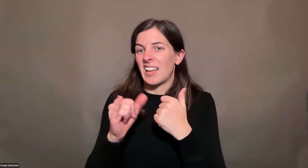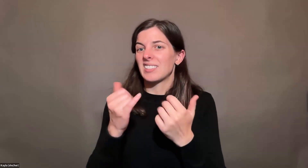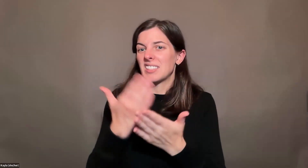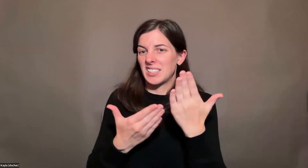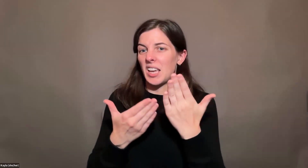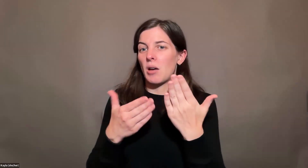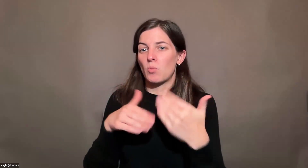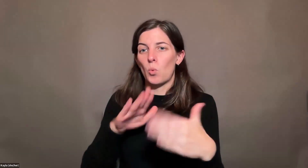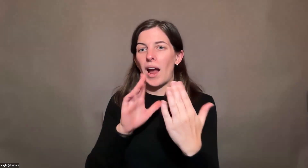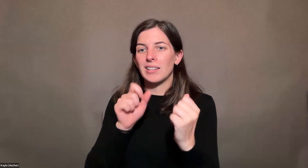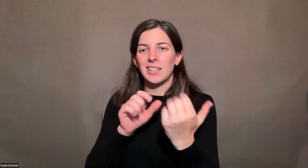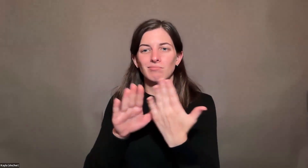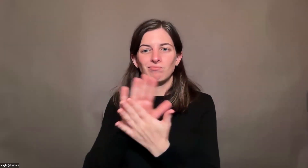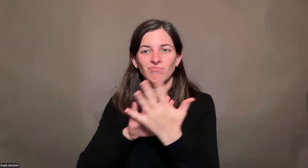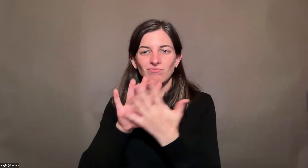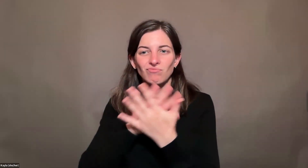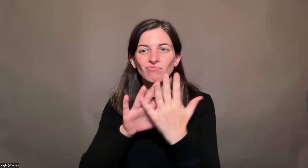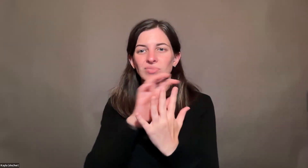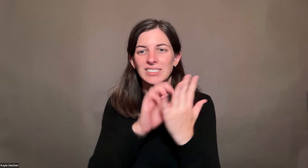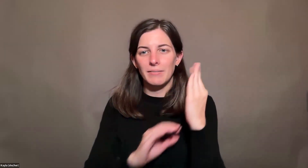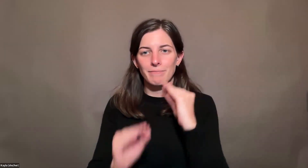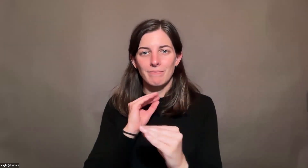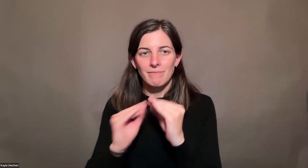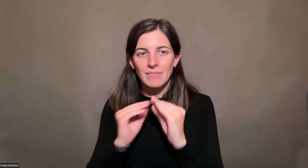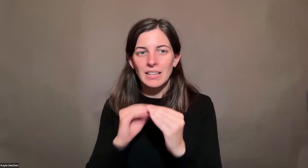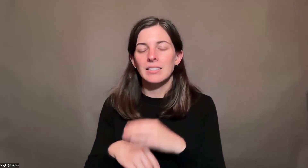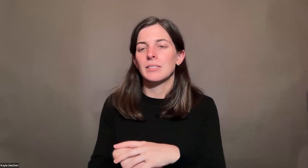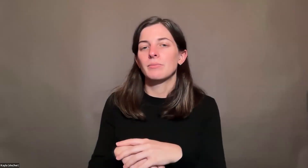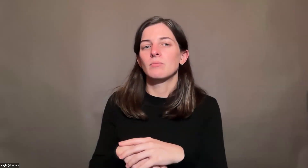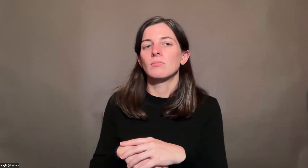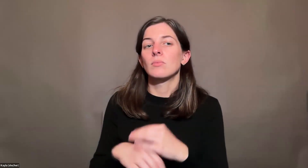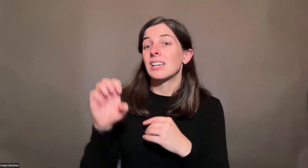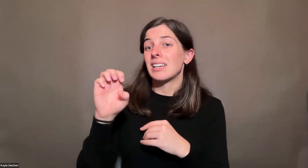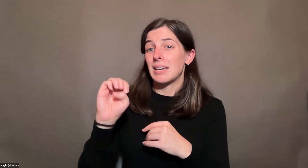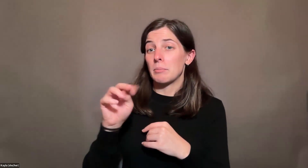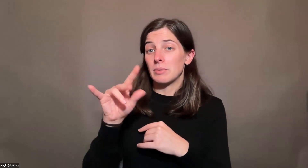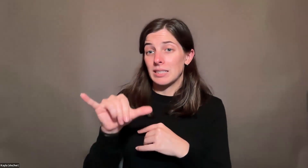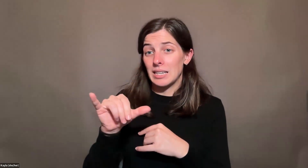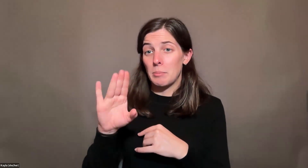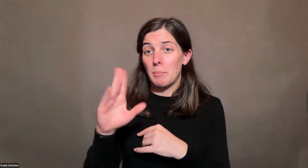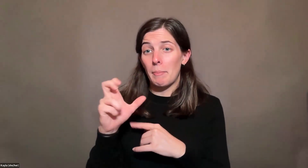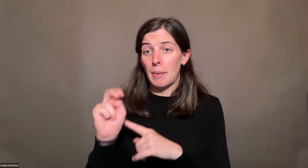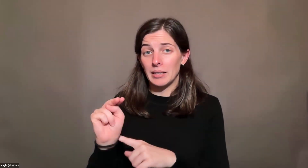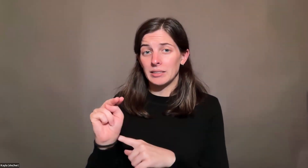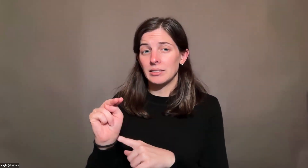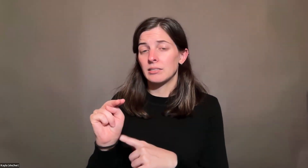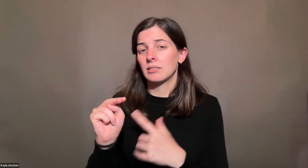text. Empty button. Empty button is something like the most common example of empty button, which is hamburger